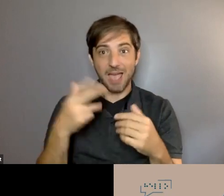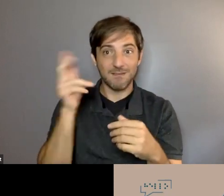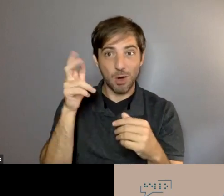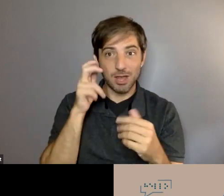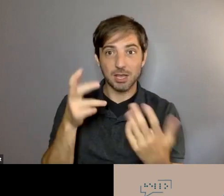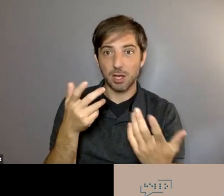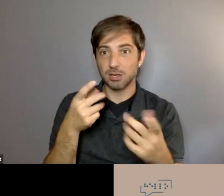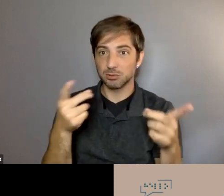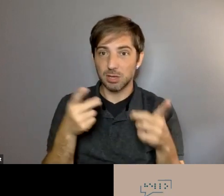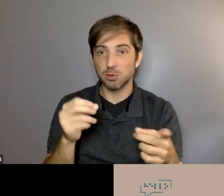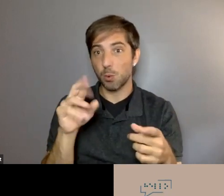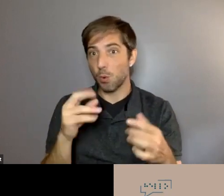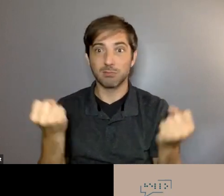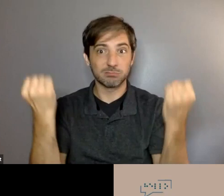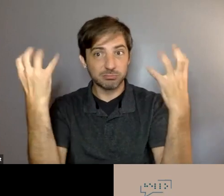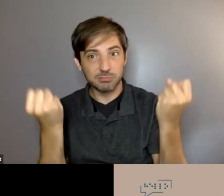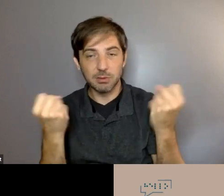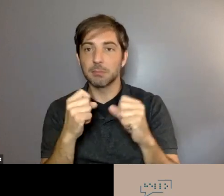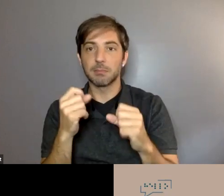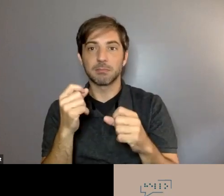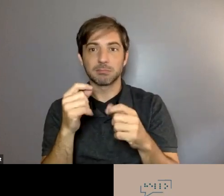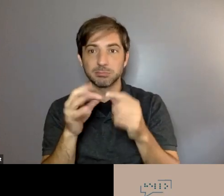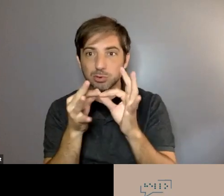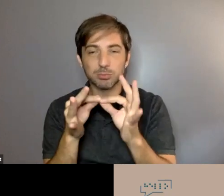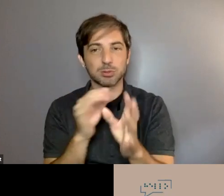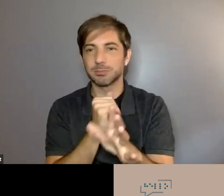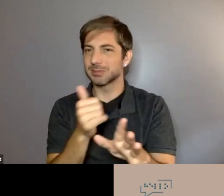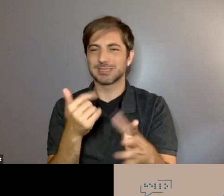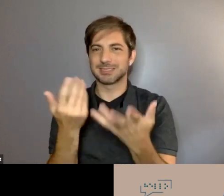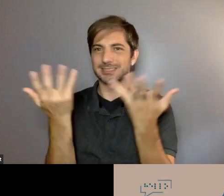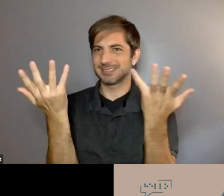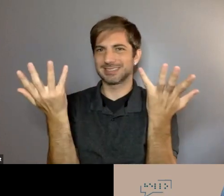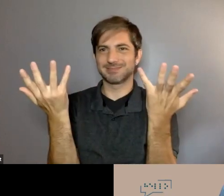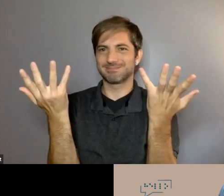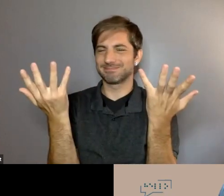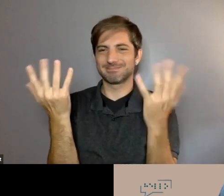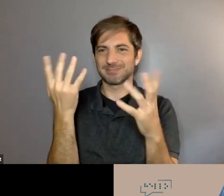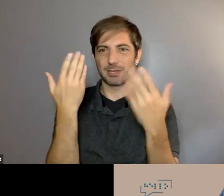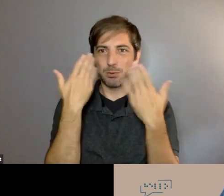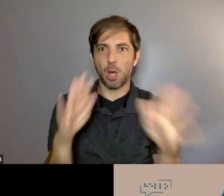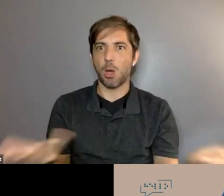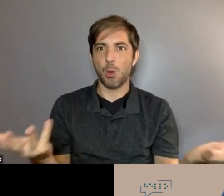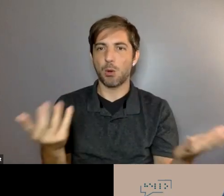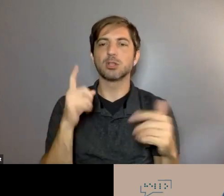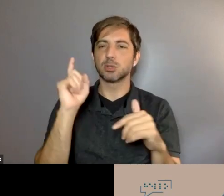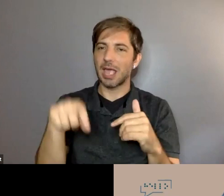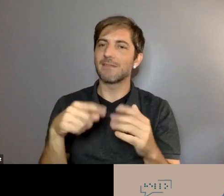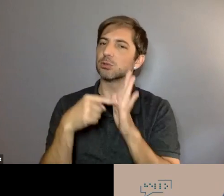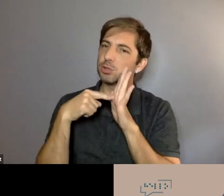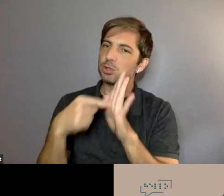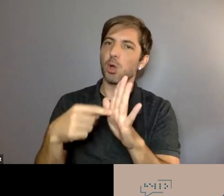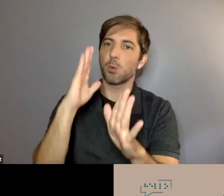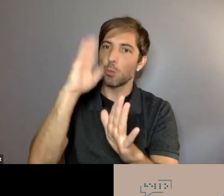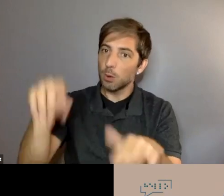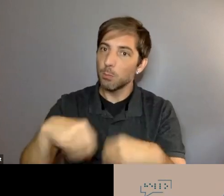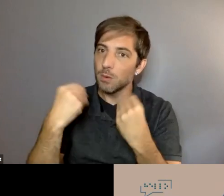know. So just website accessibility is so important. Let's see, we're at 9:52. Does anybody have